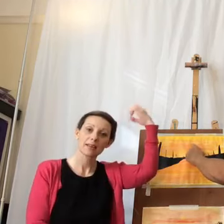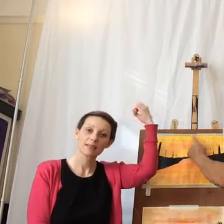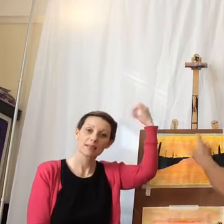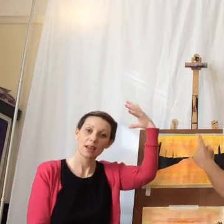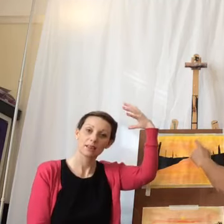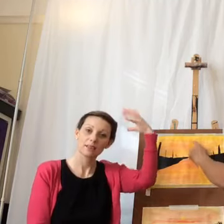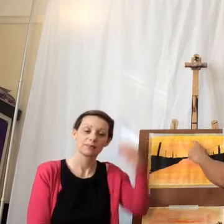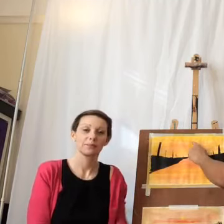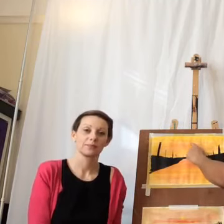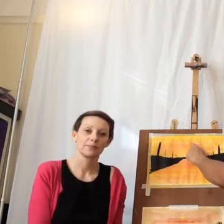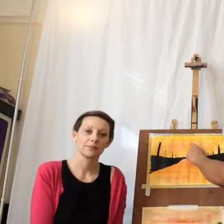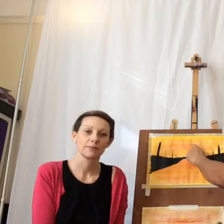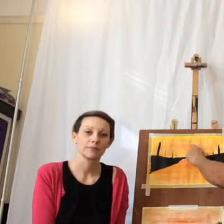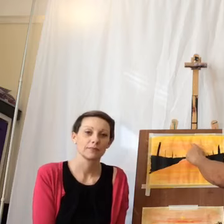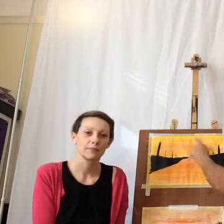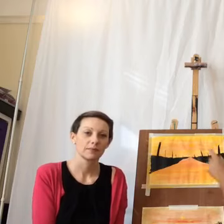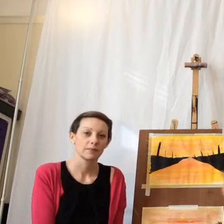just do a nice,